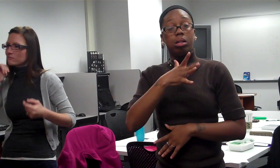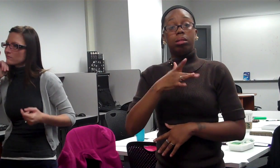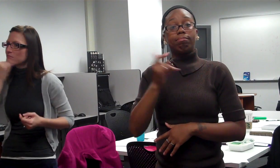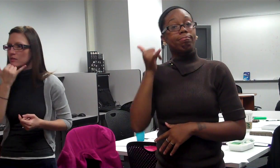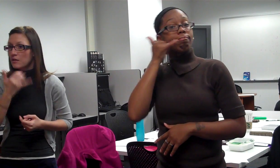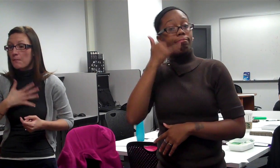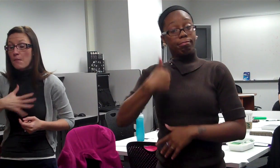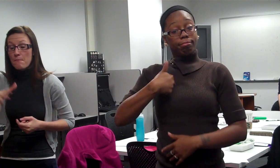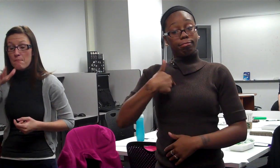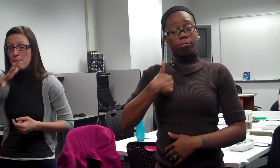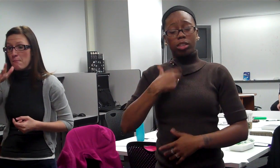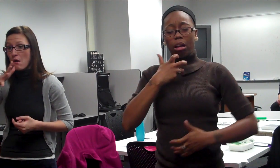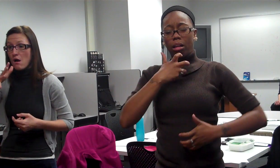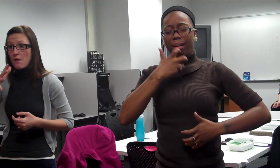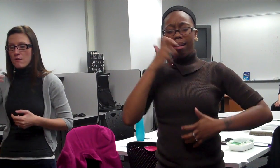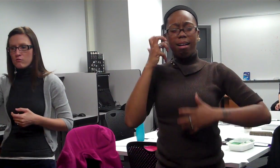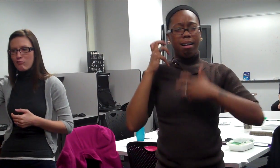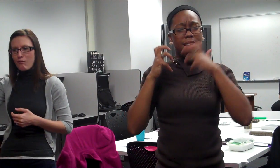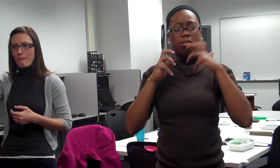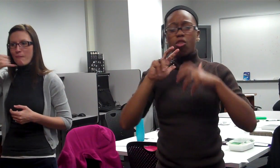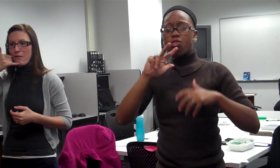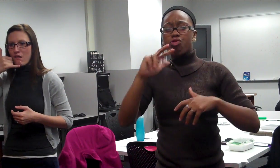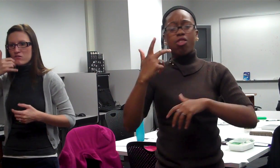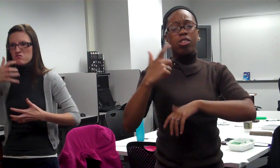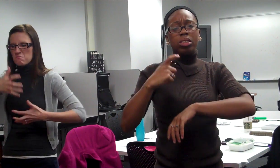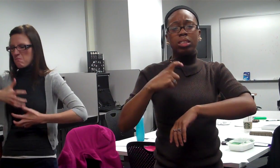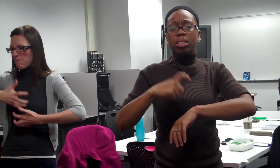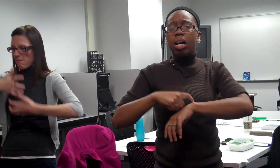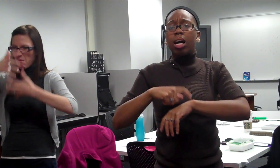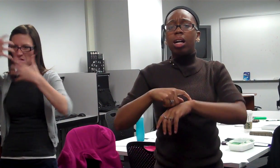screaming mad, because this is like the 3rd time they have been so late.